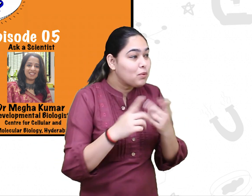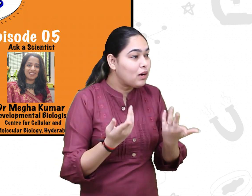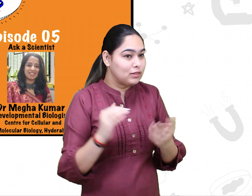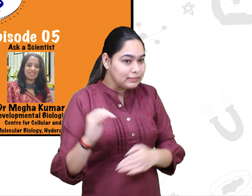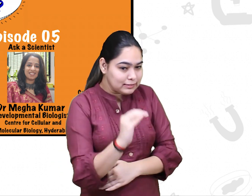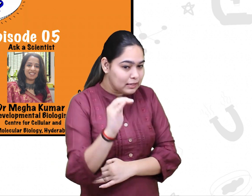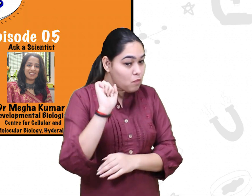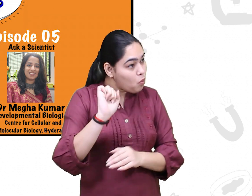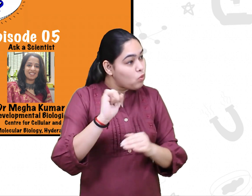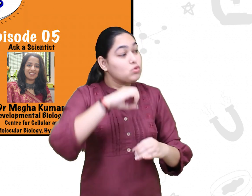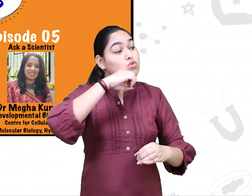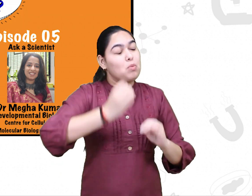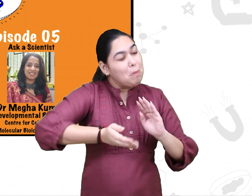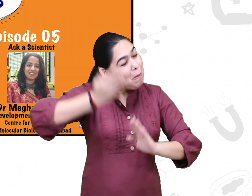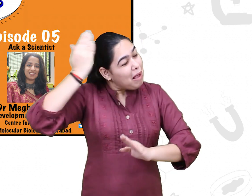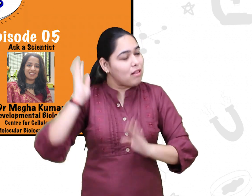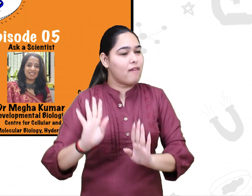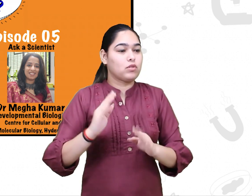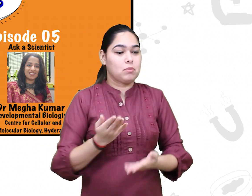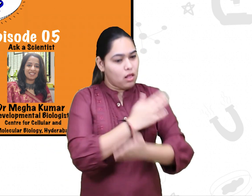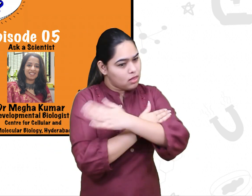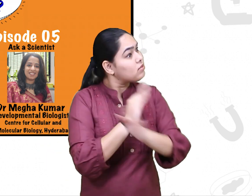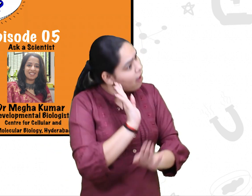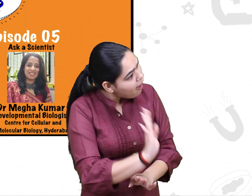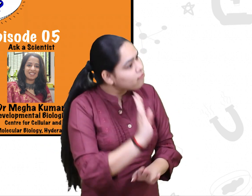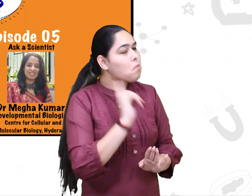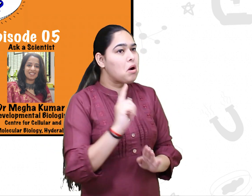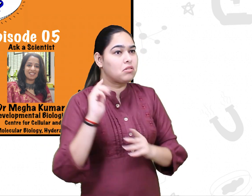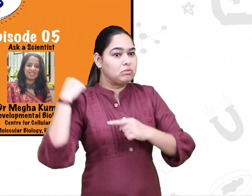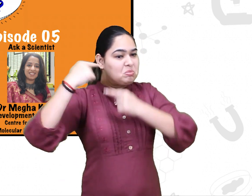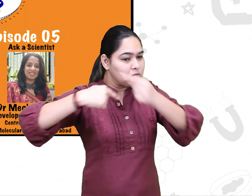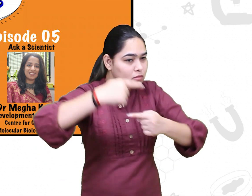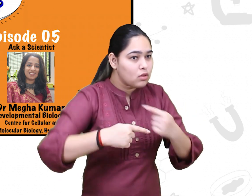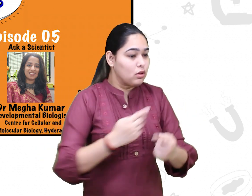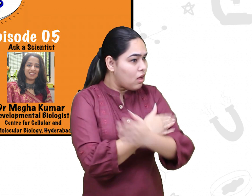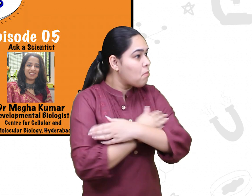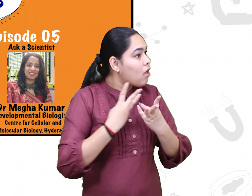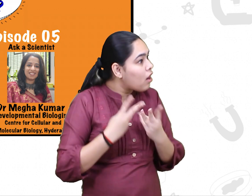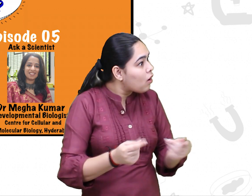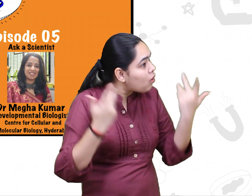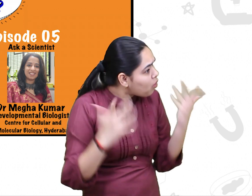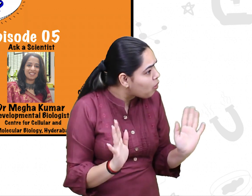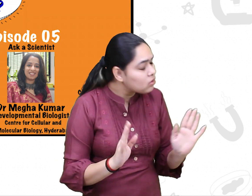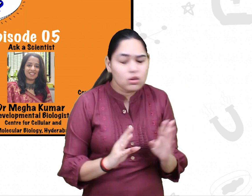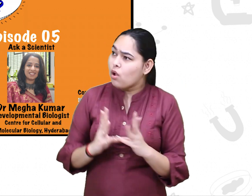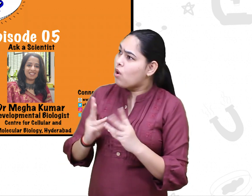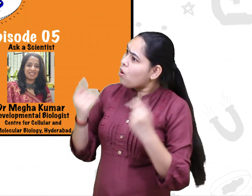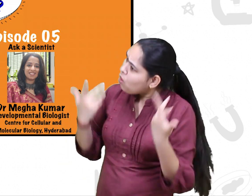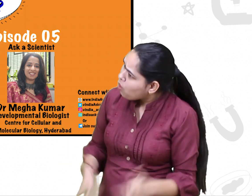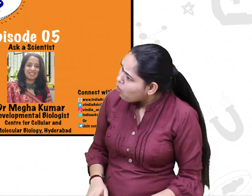have limbs. One of the ideas is that many years ago, there could have been a snake